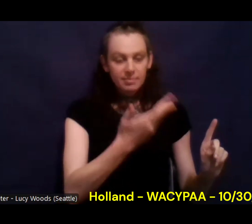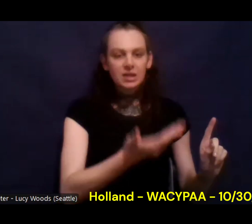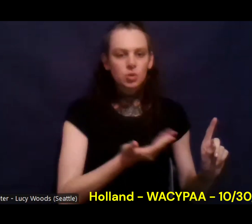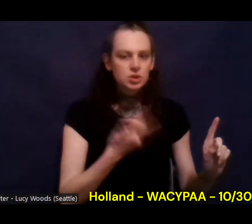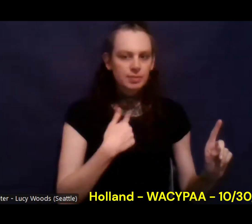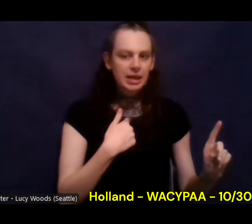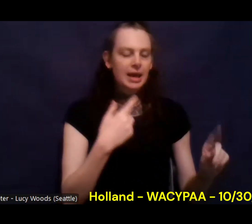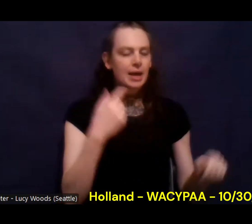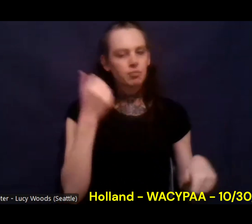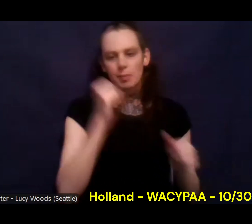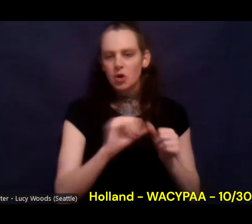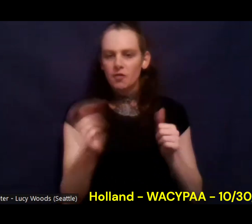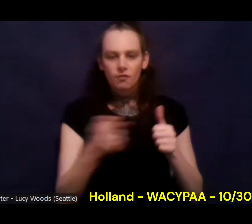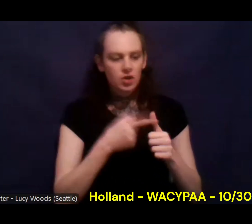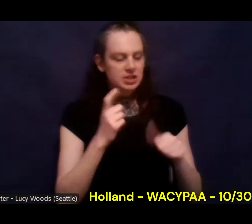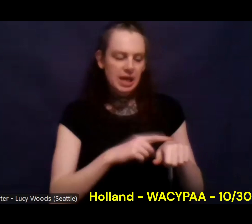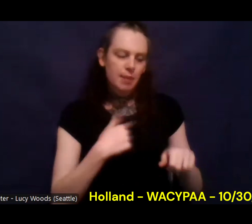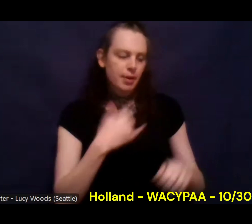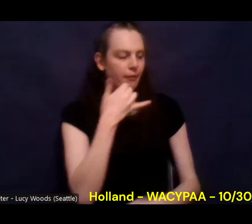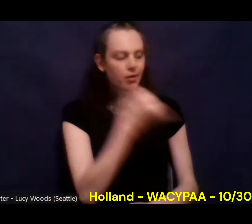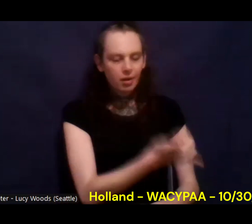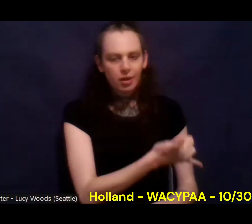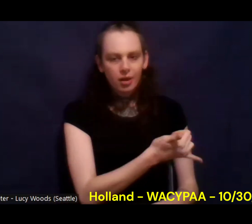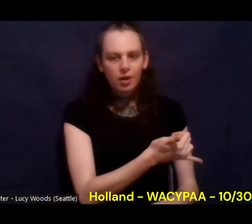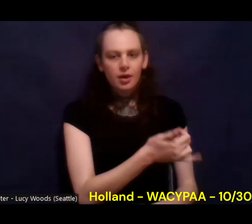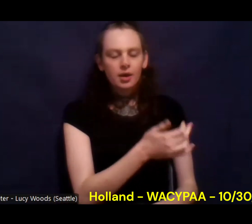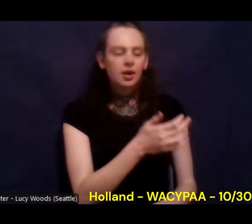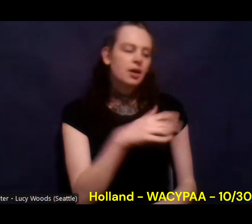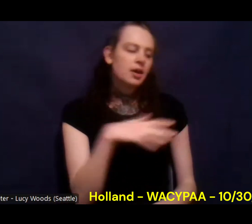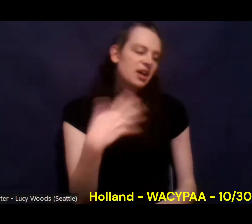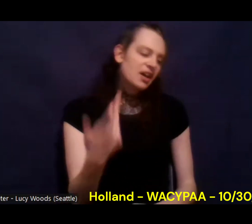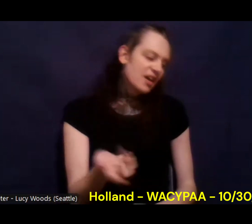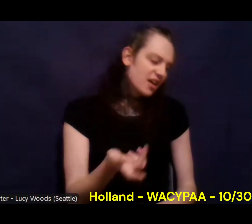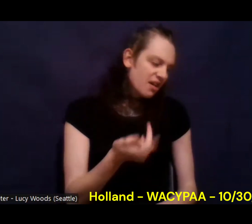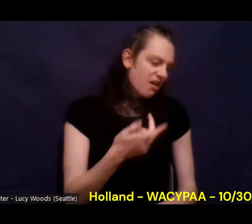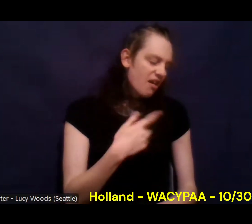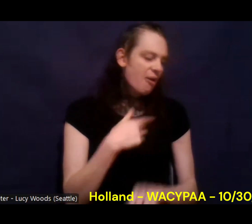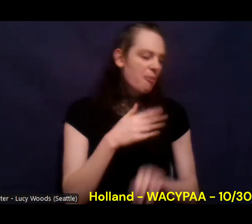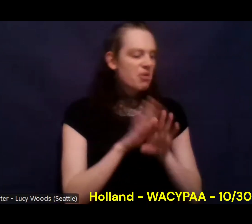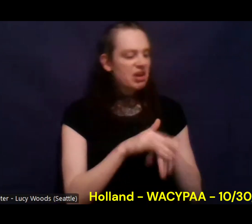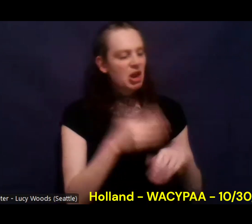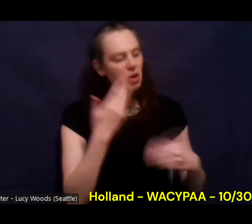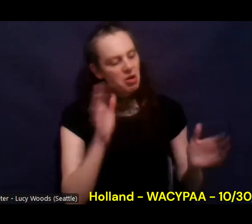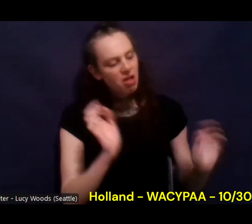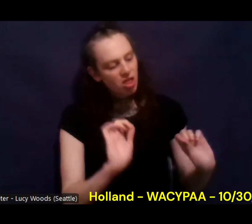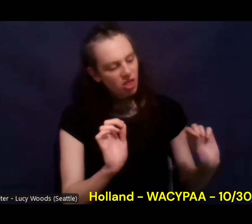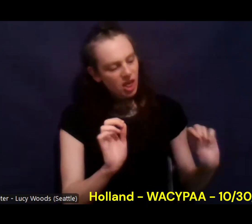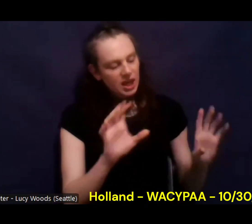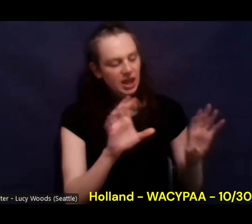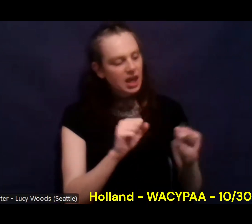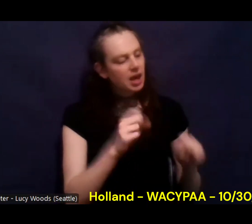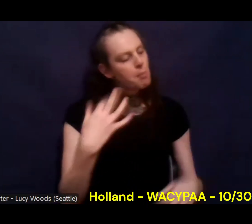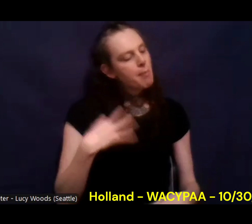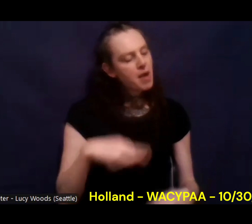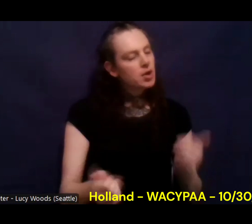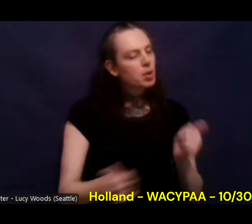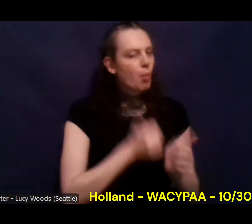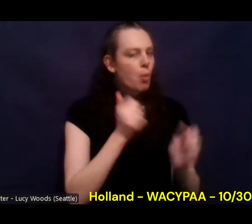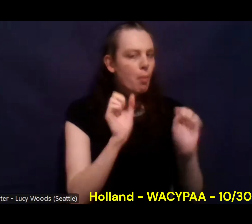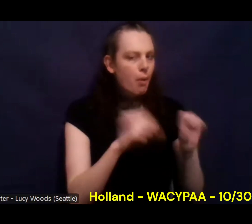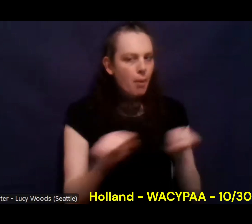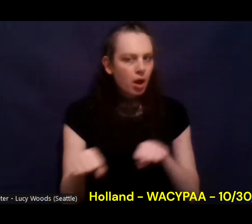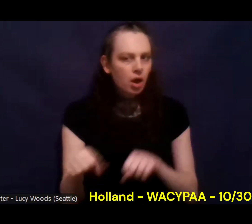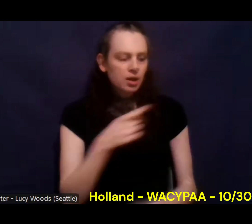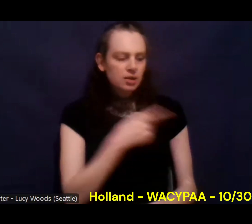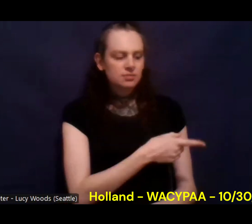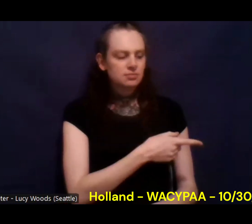called him, I was like, yeah, like I'm gonna pretend like I don't really know anything so I can get the most I can out of this experience. And he was